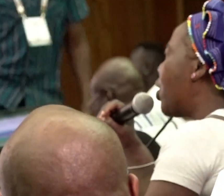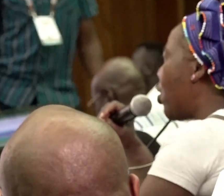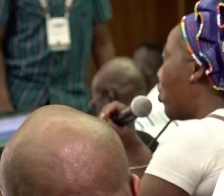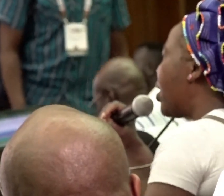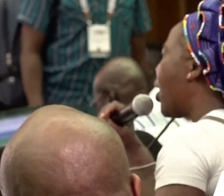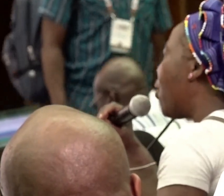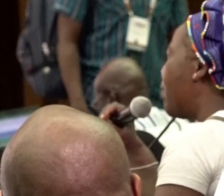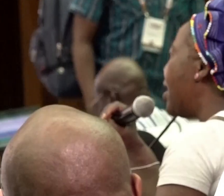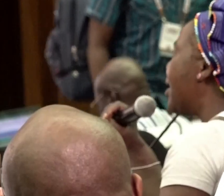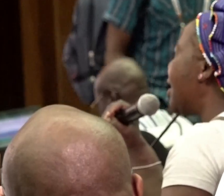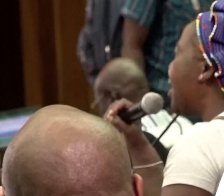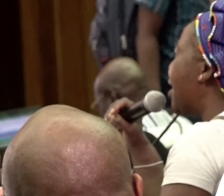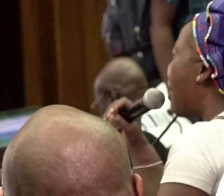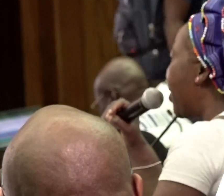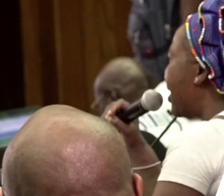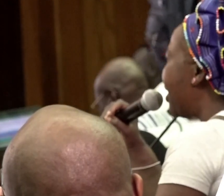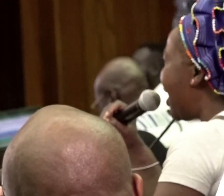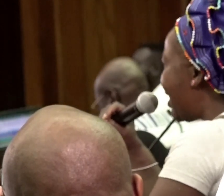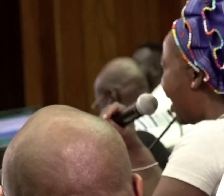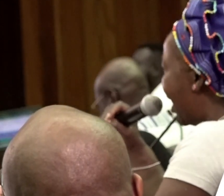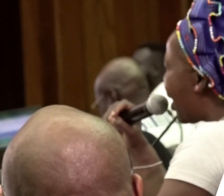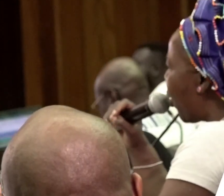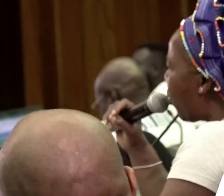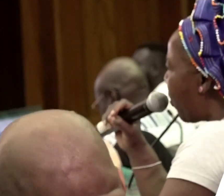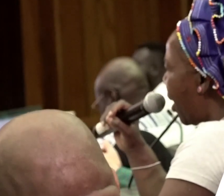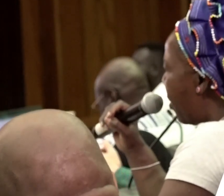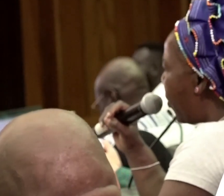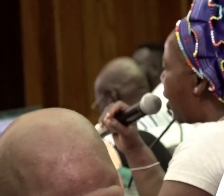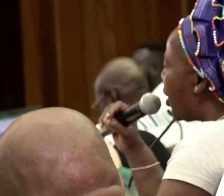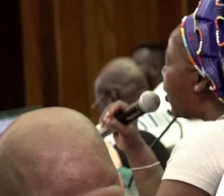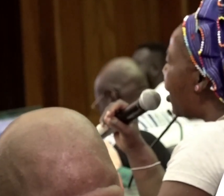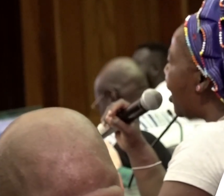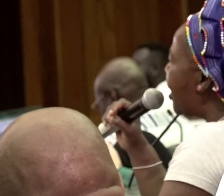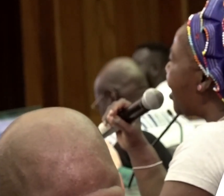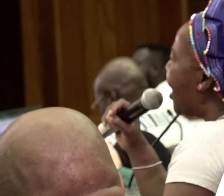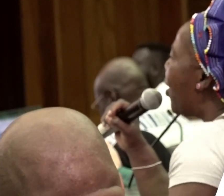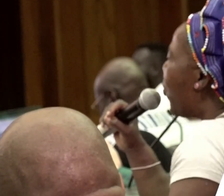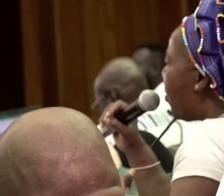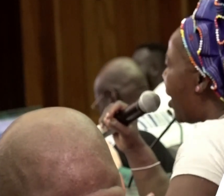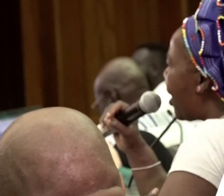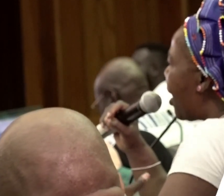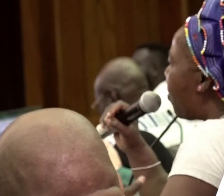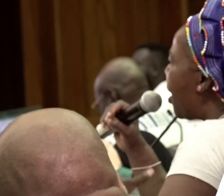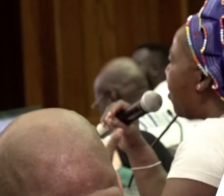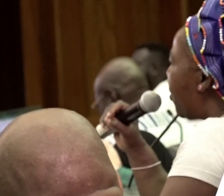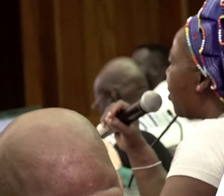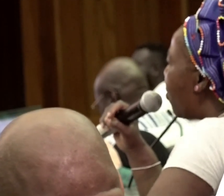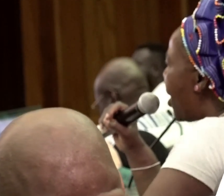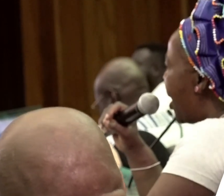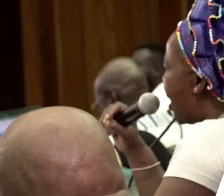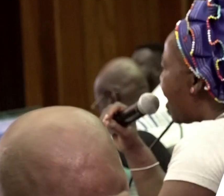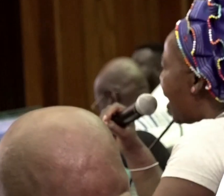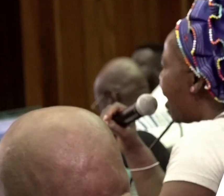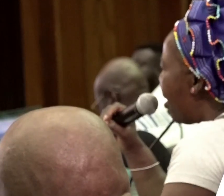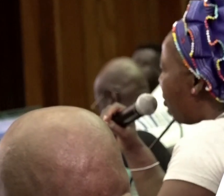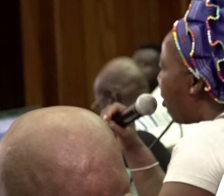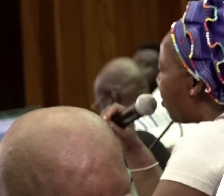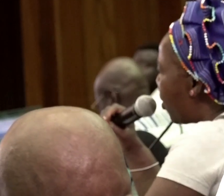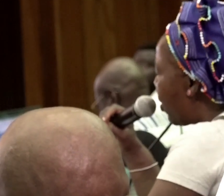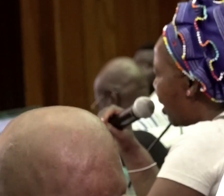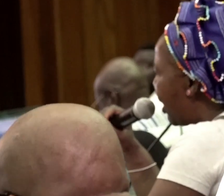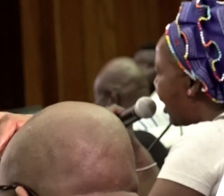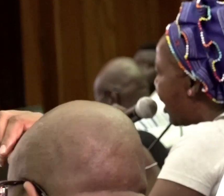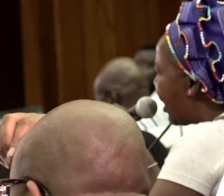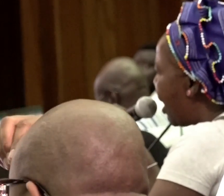to make sure that the community is capacitated on PrEP so that women can be able to make an